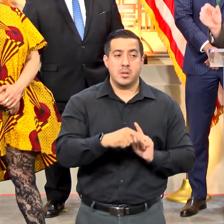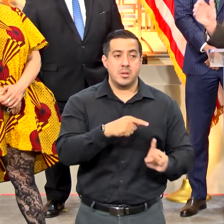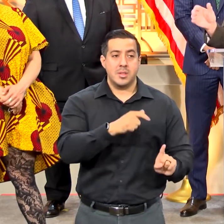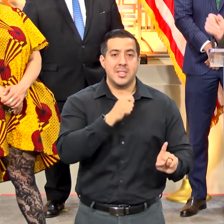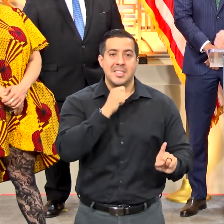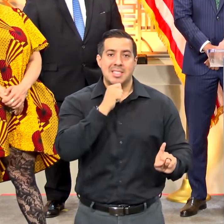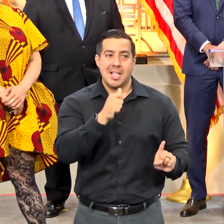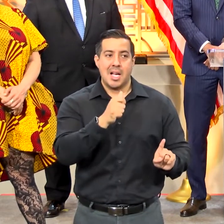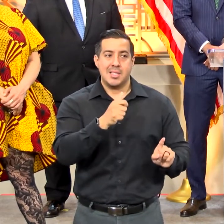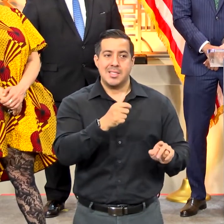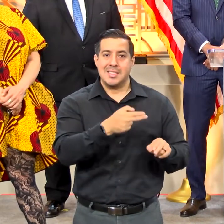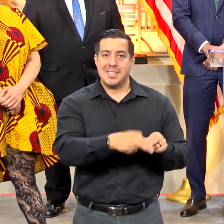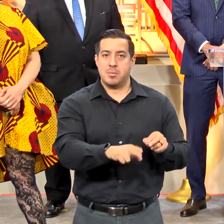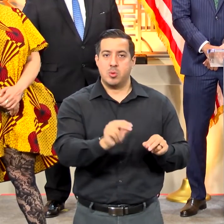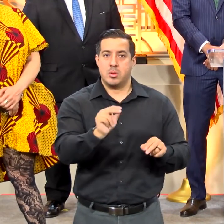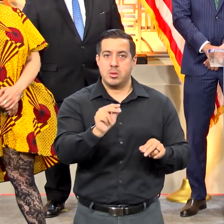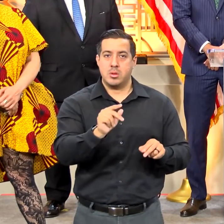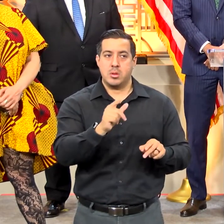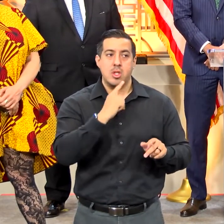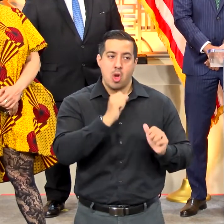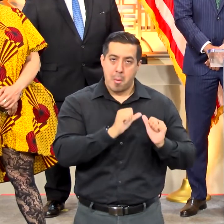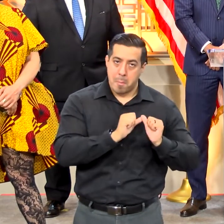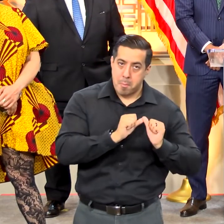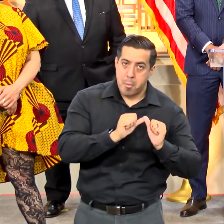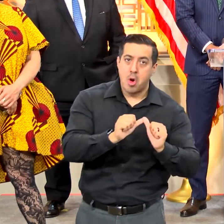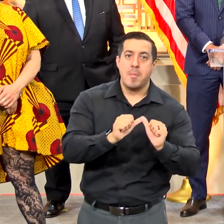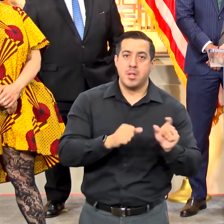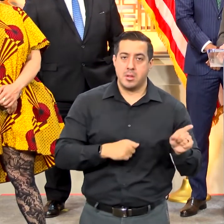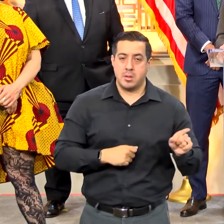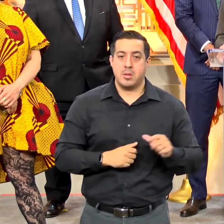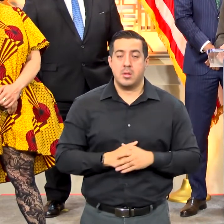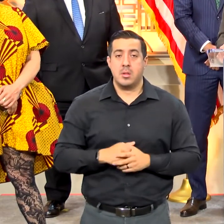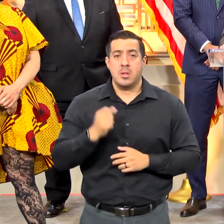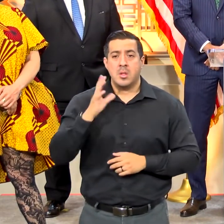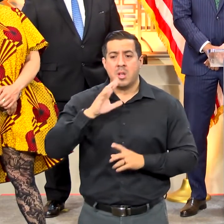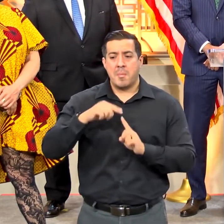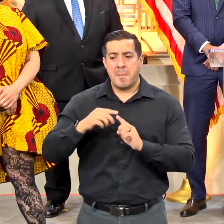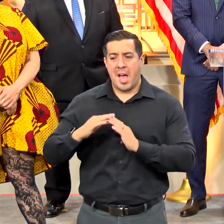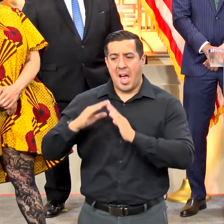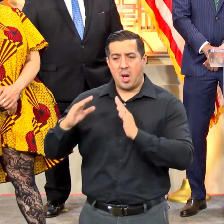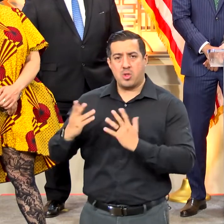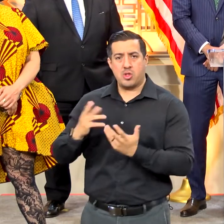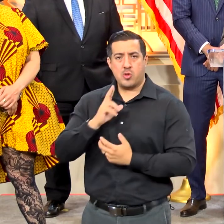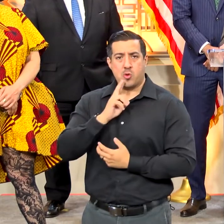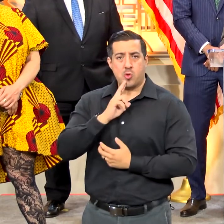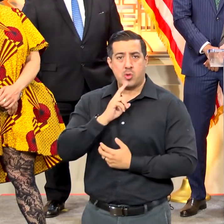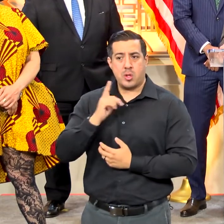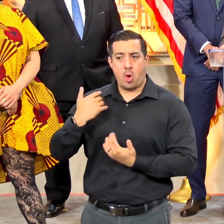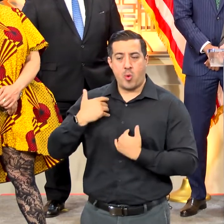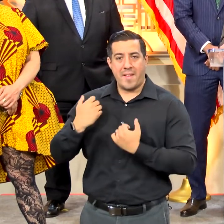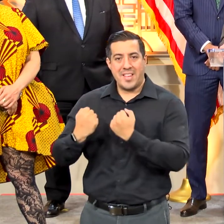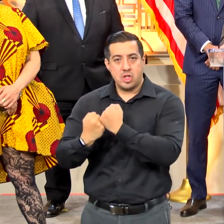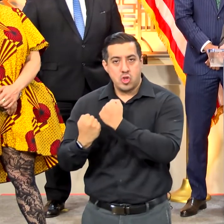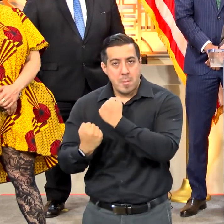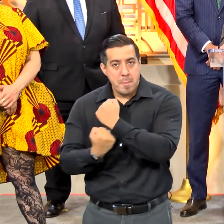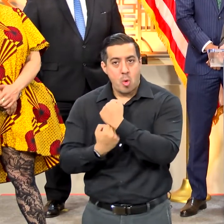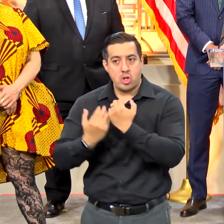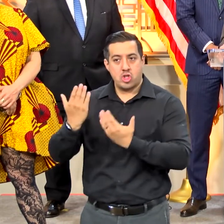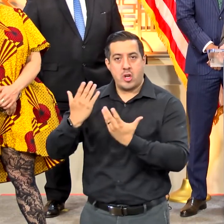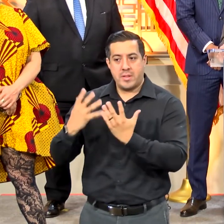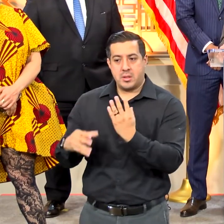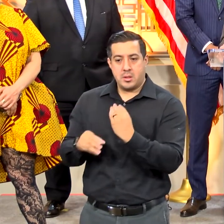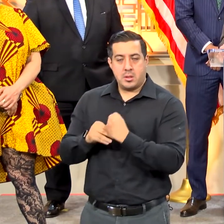something that's temporary. It's permanent with a lease. When we talk about housing in Houston, It has support services